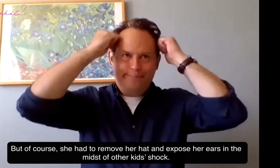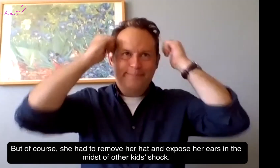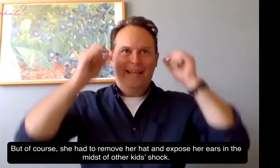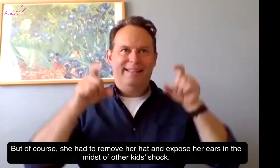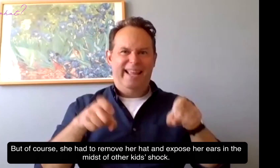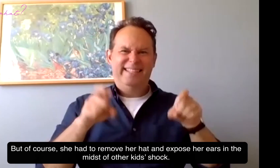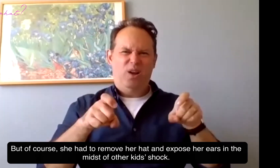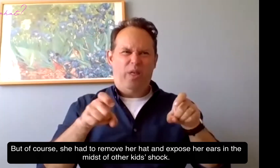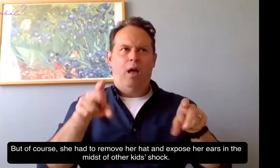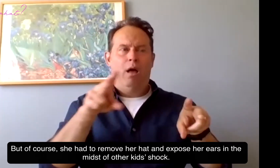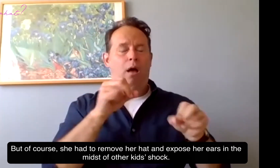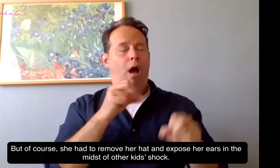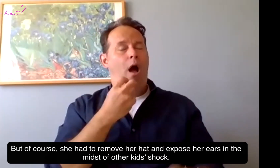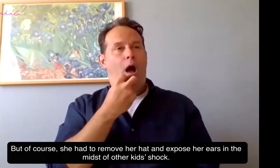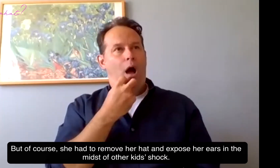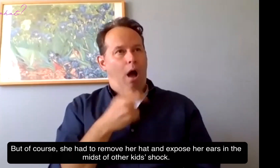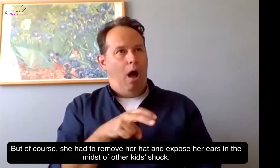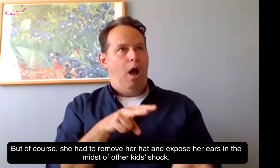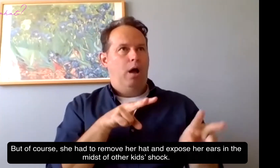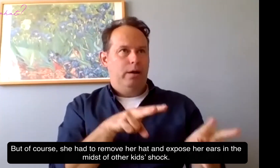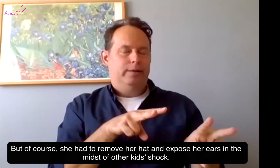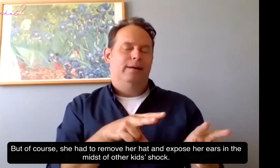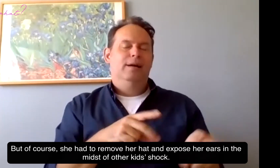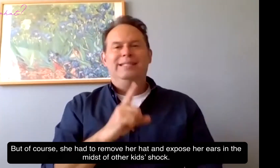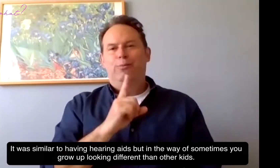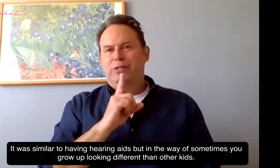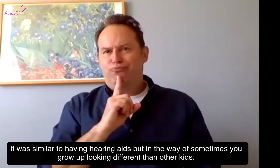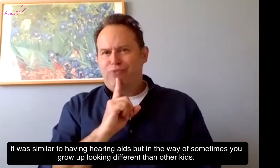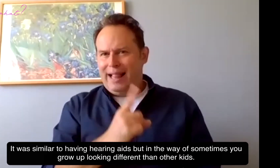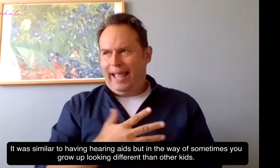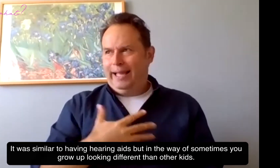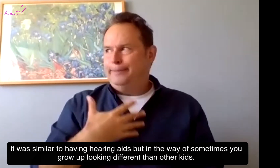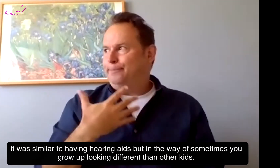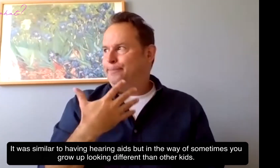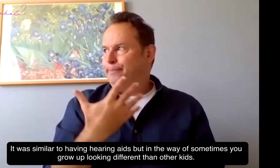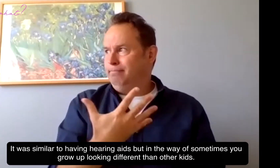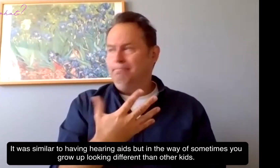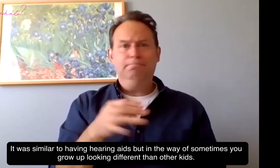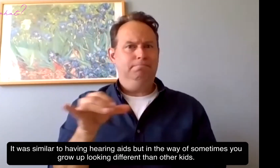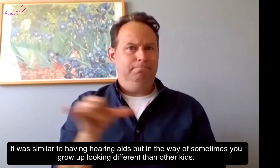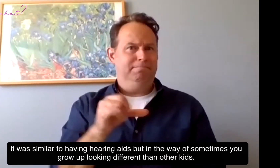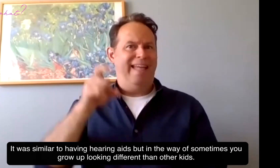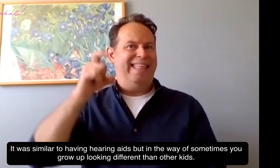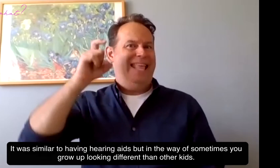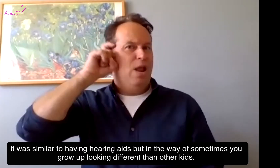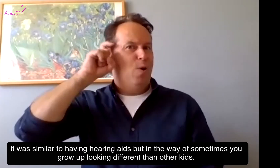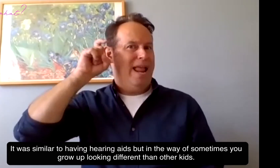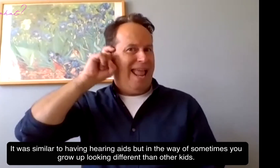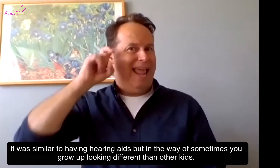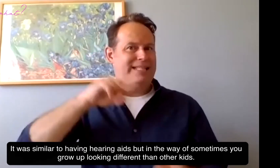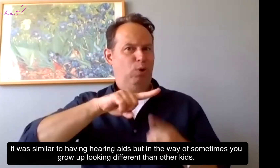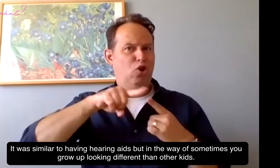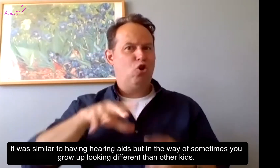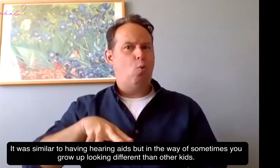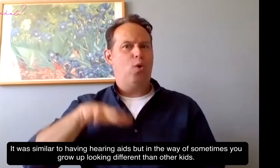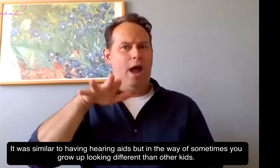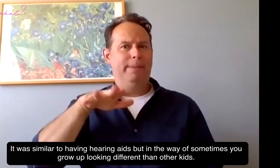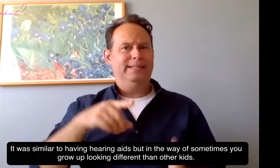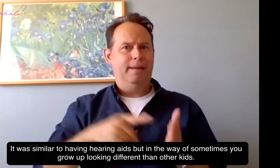to remove her hat and expose her ears in the midst of all the other kids who are shocked. It's similar to having hearing